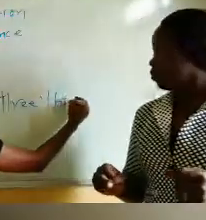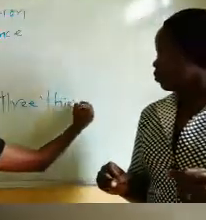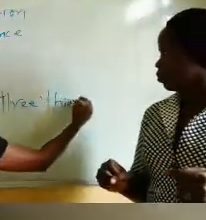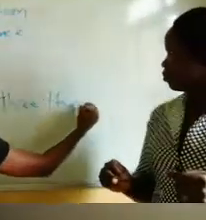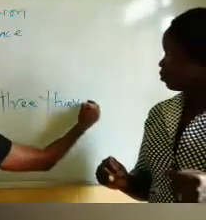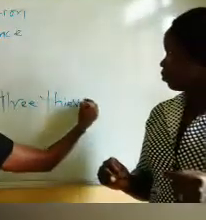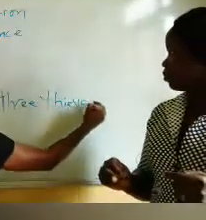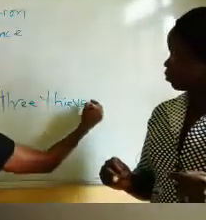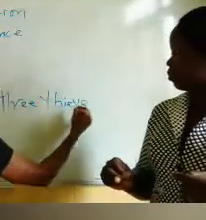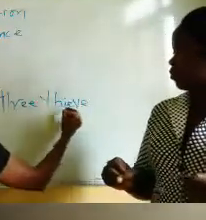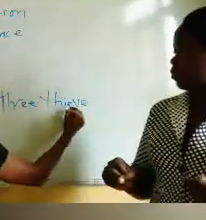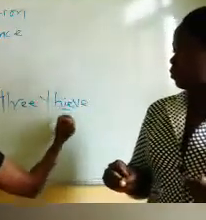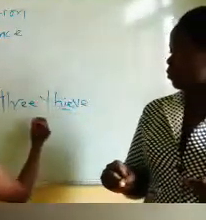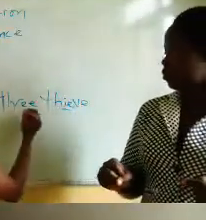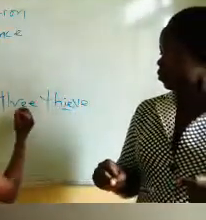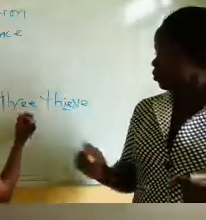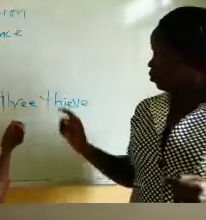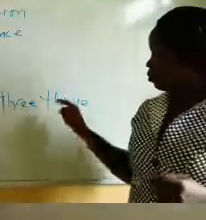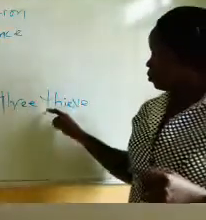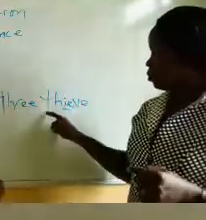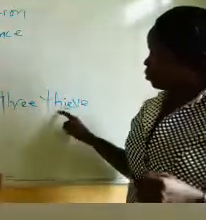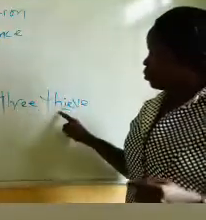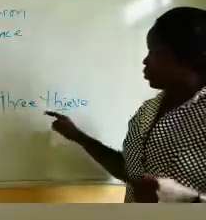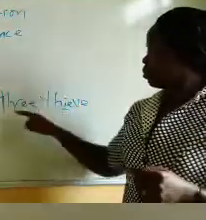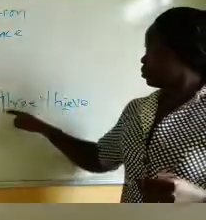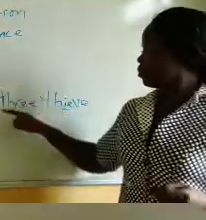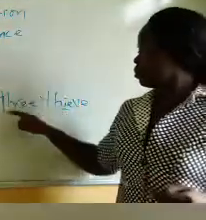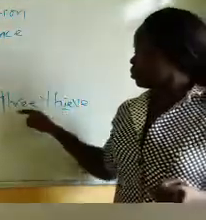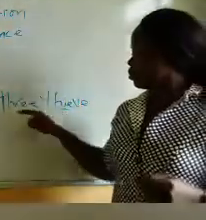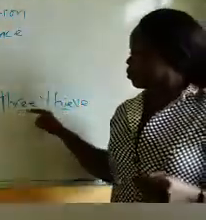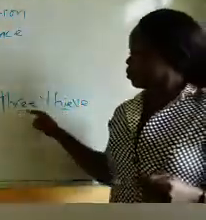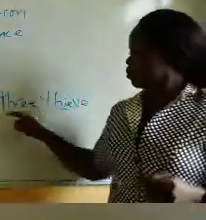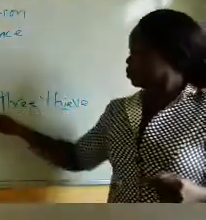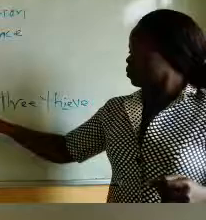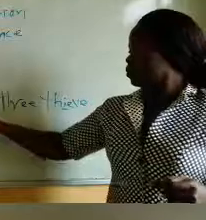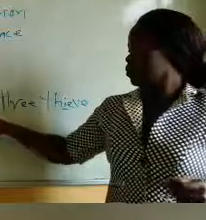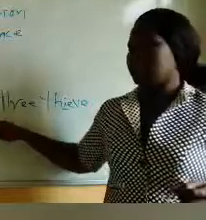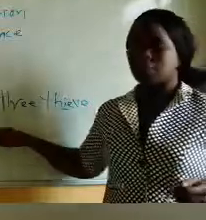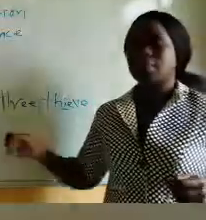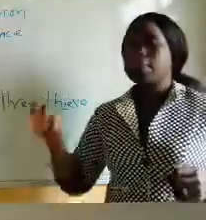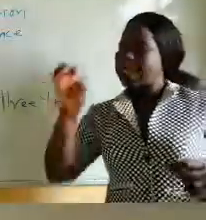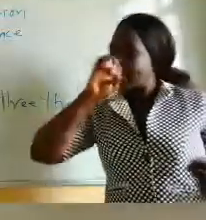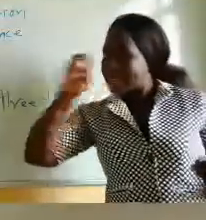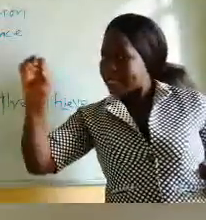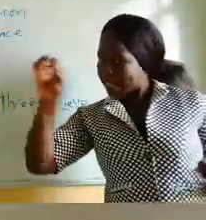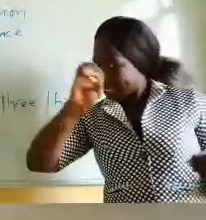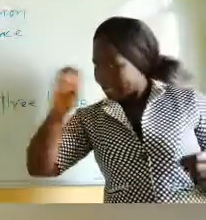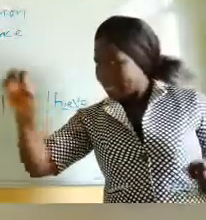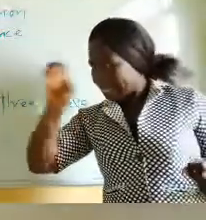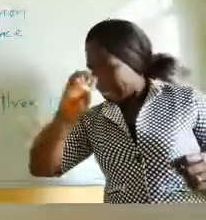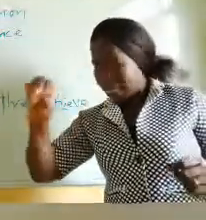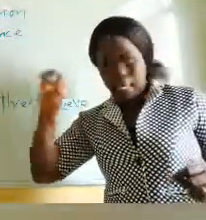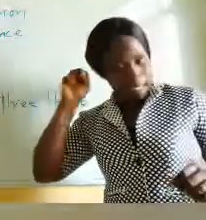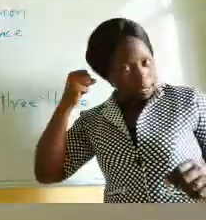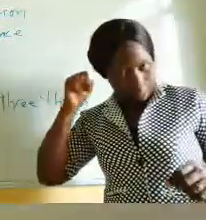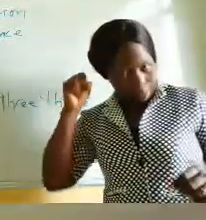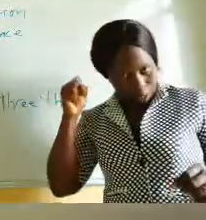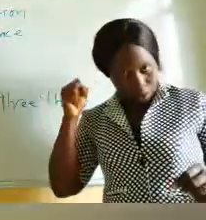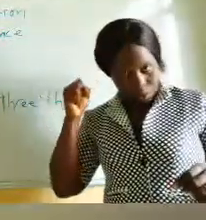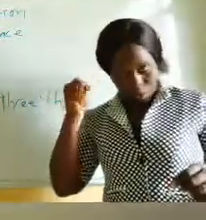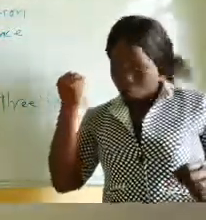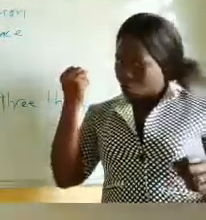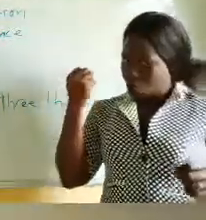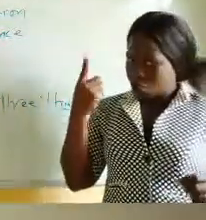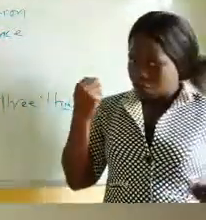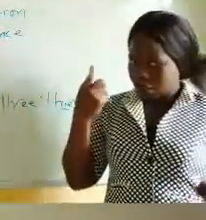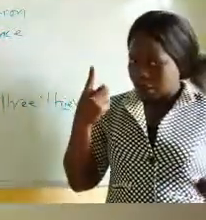thieves. So it is the E sound. E sound. The E sound.